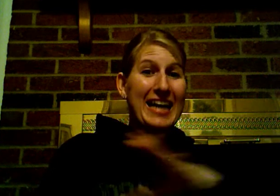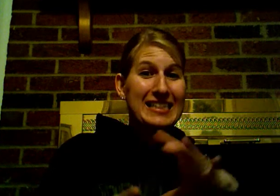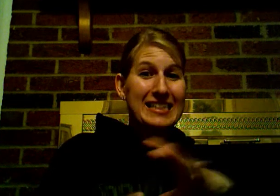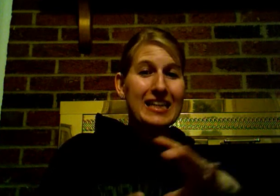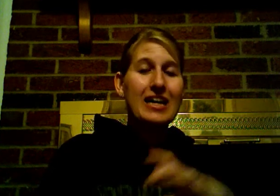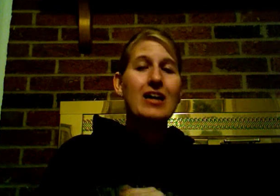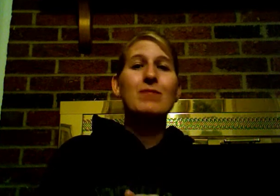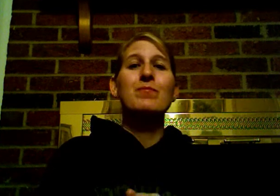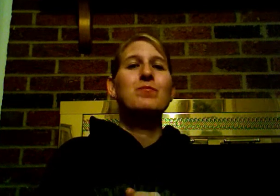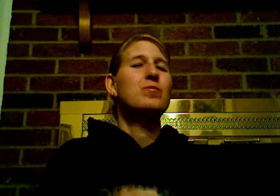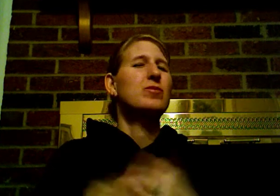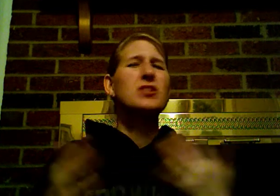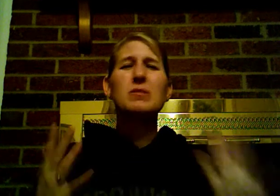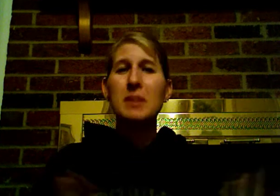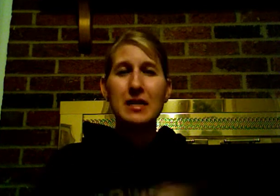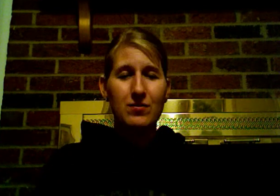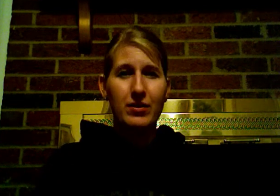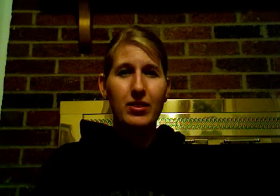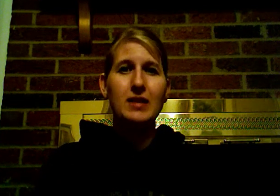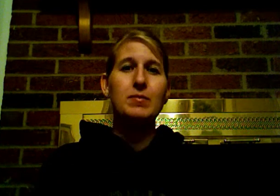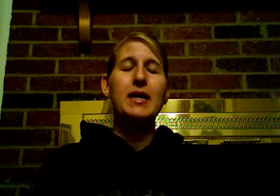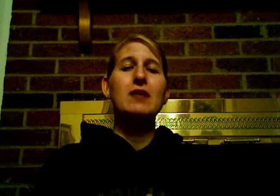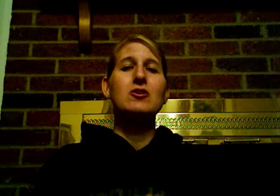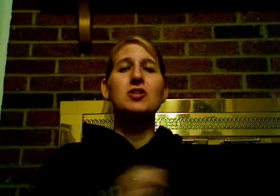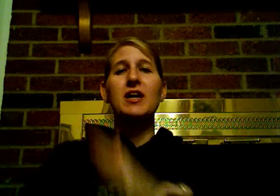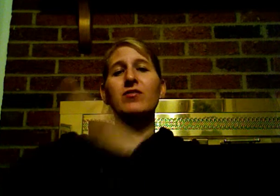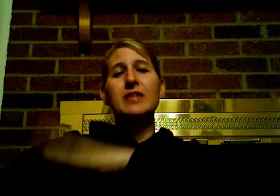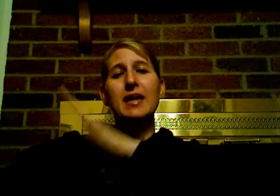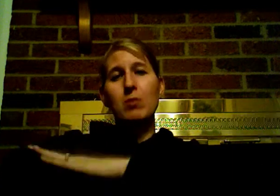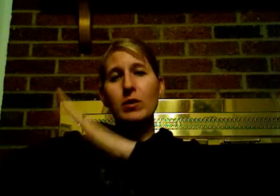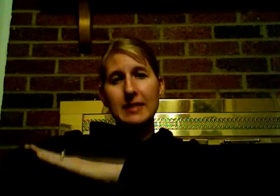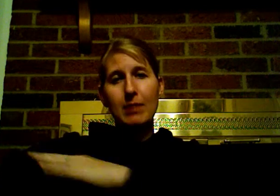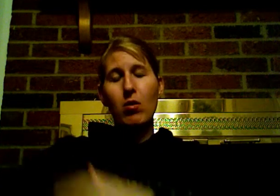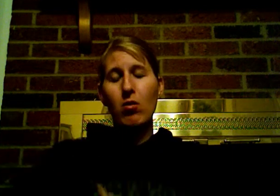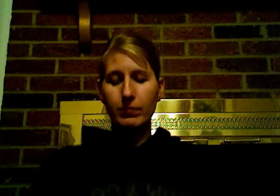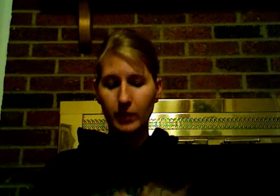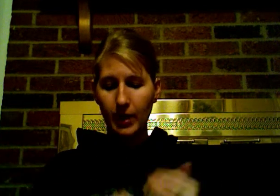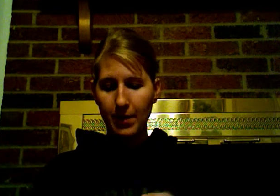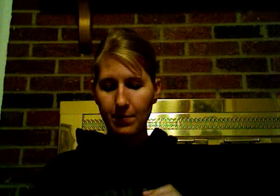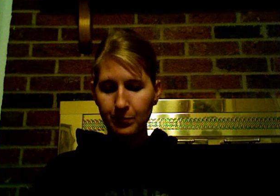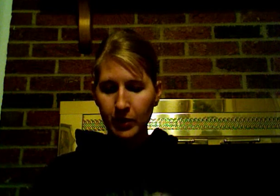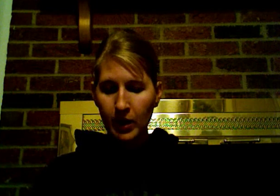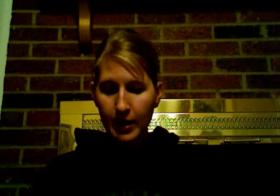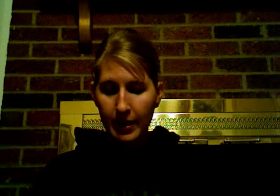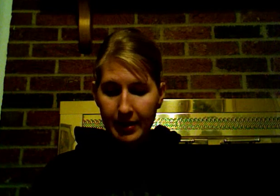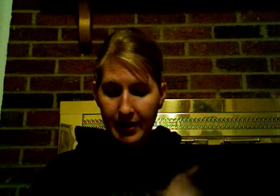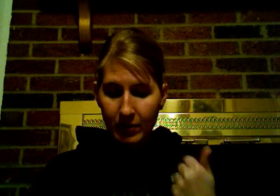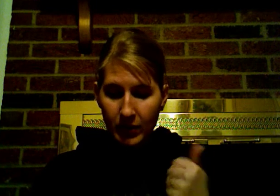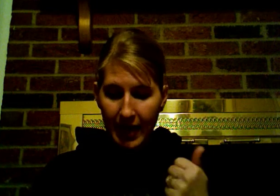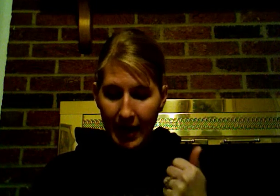glass, just many different things. But again, your generic for table is table. Okay. Then we